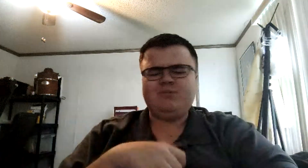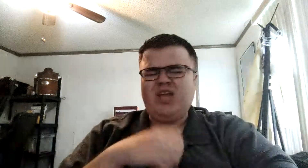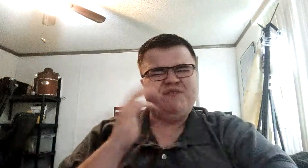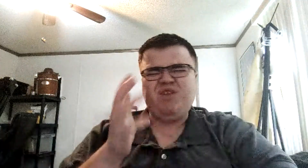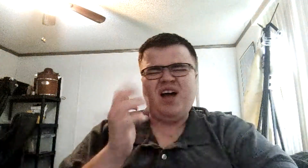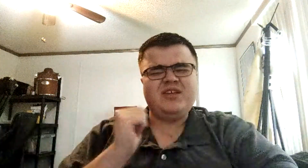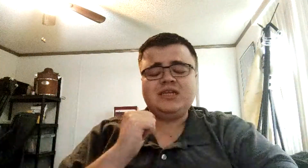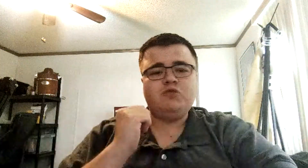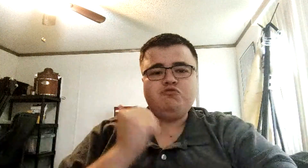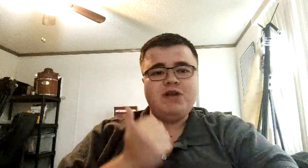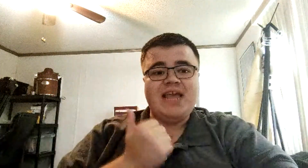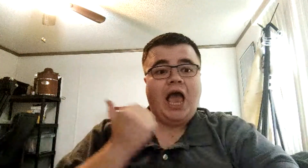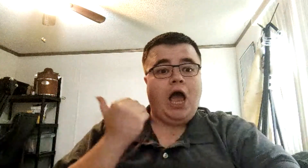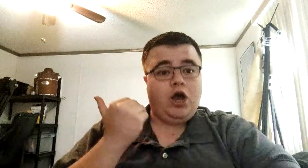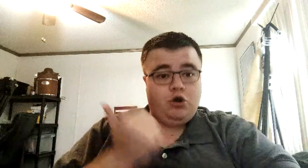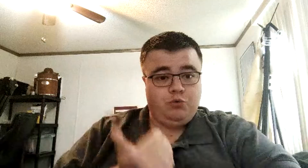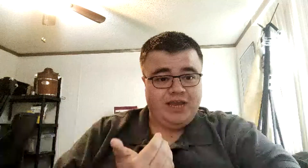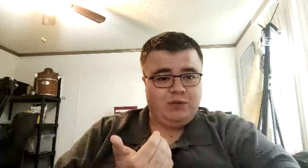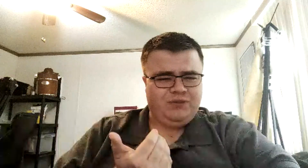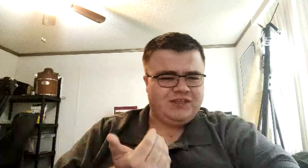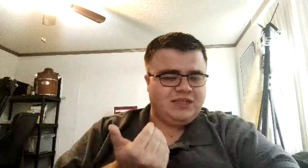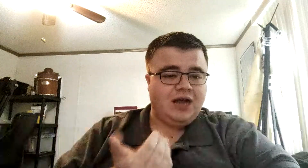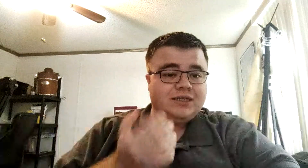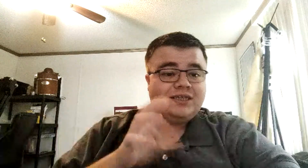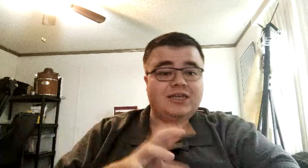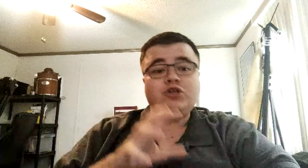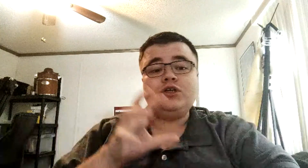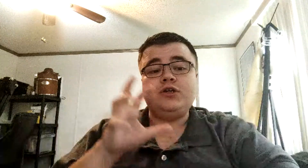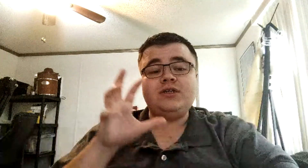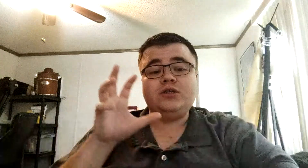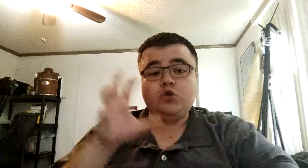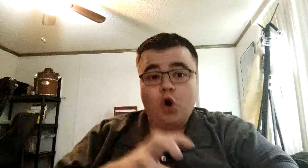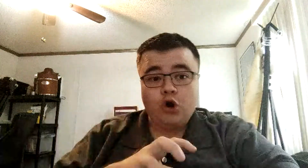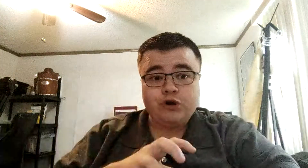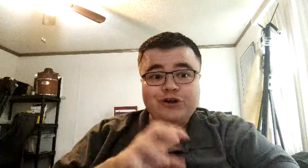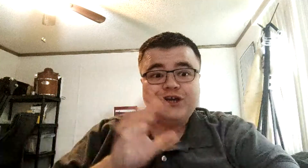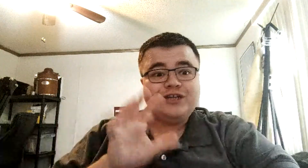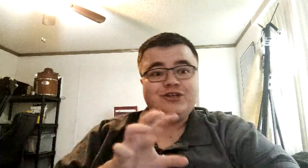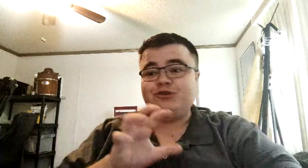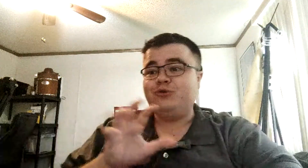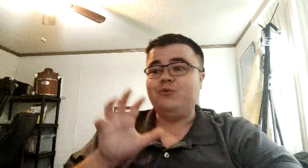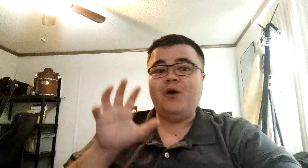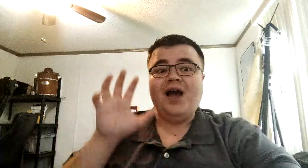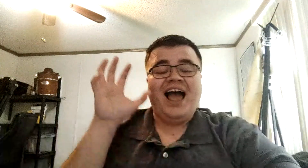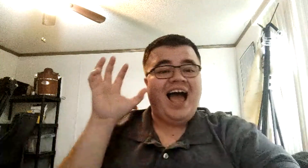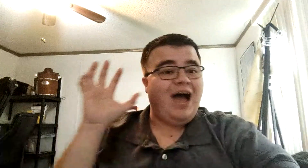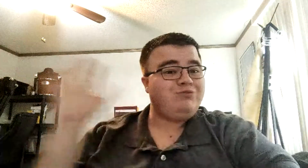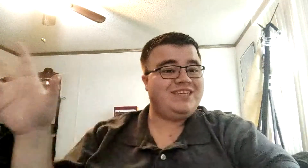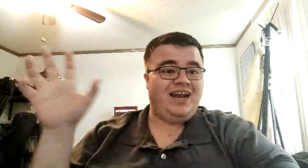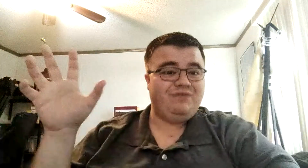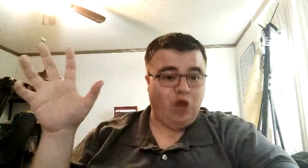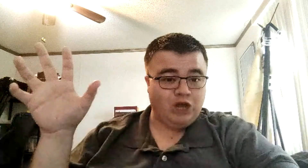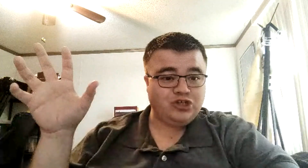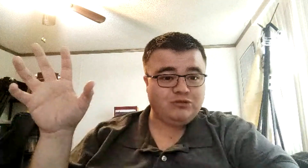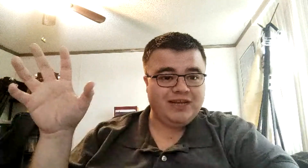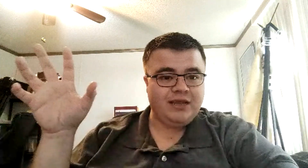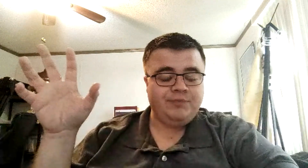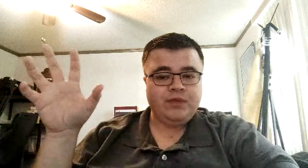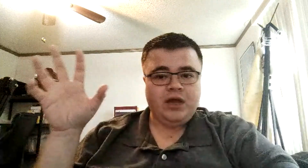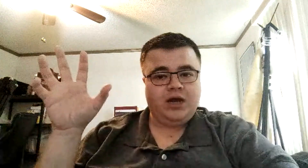like her father, doesn't really agree with this artist and his daughter to outside of the country.